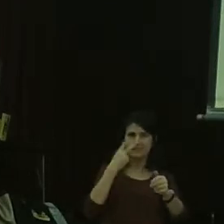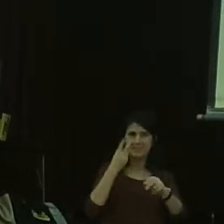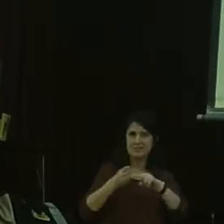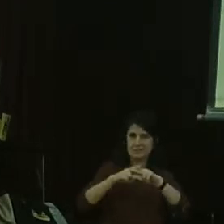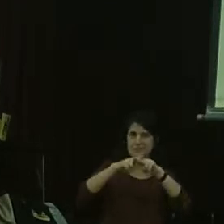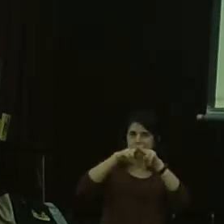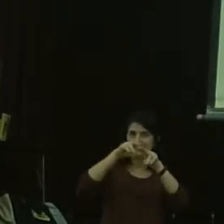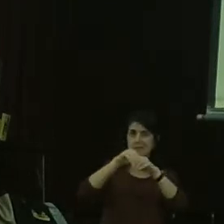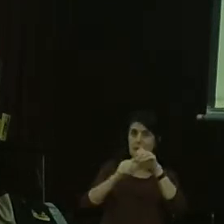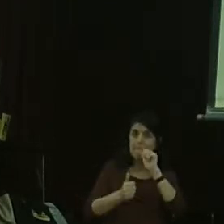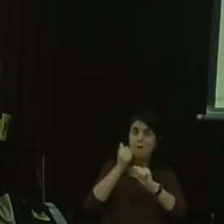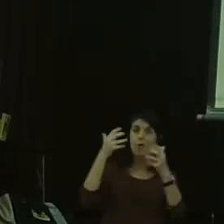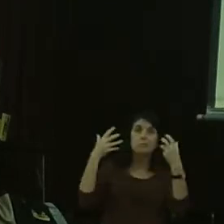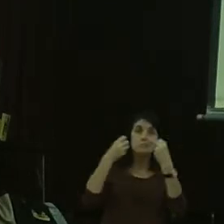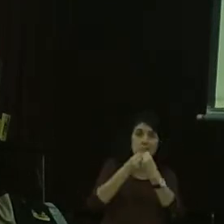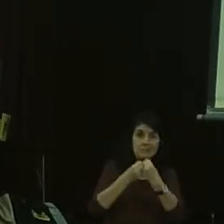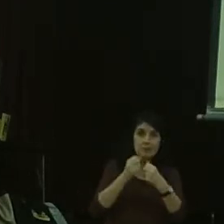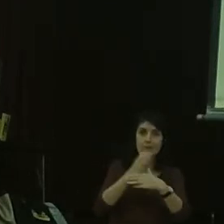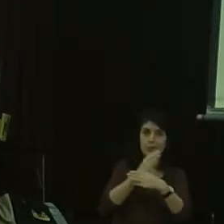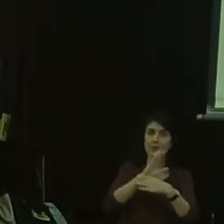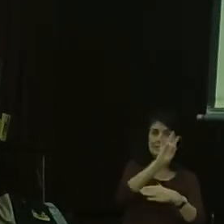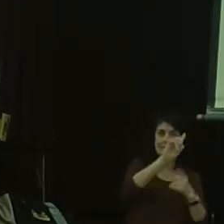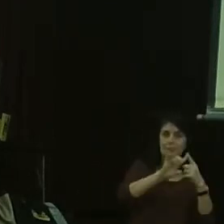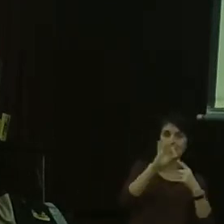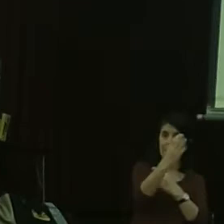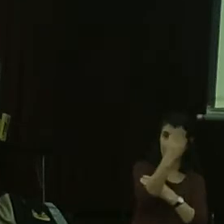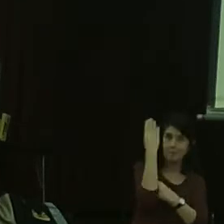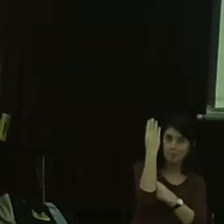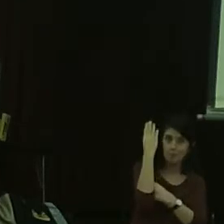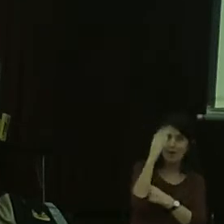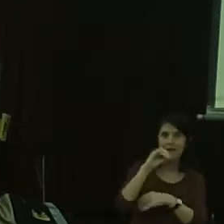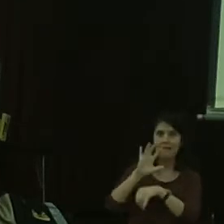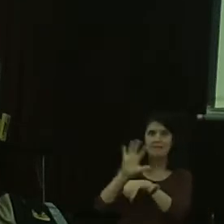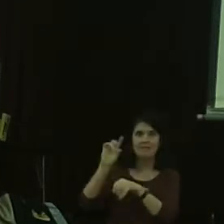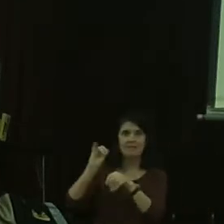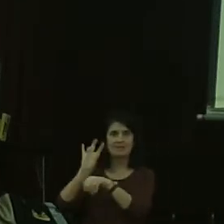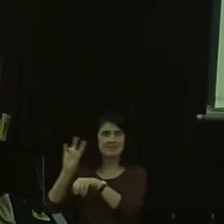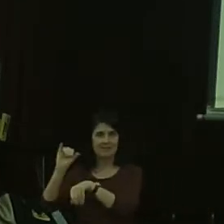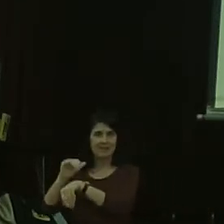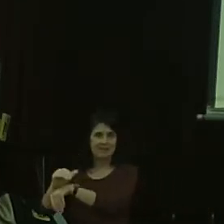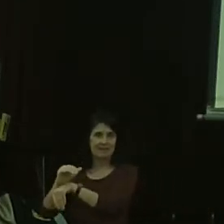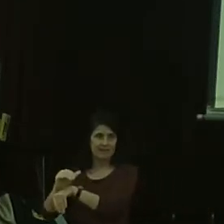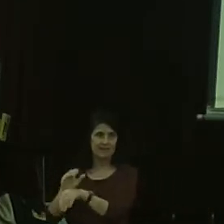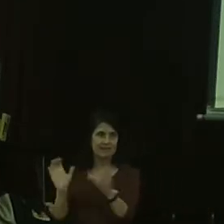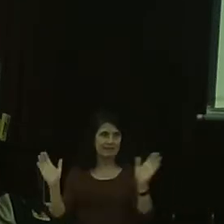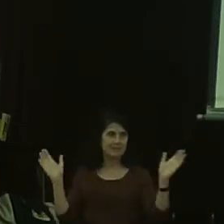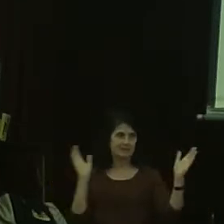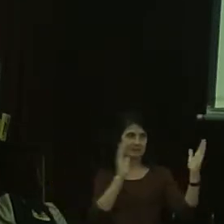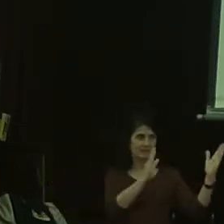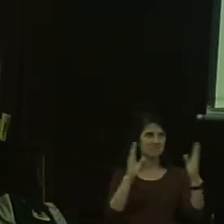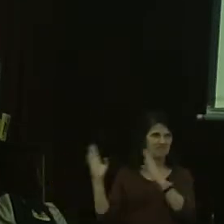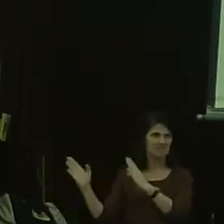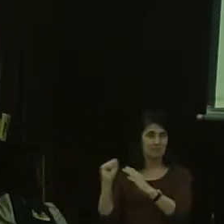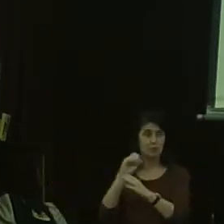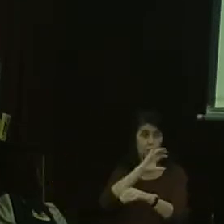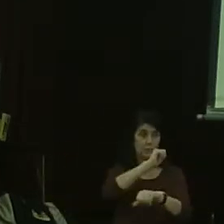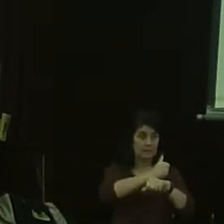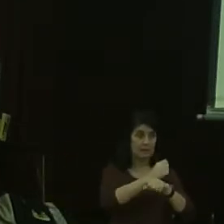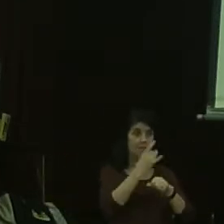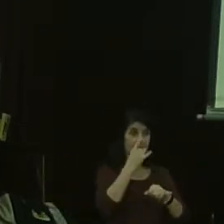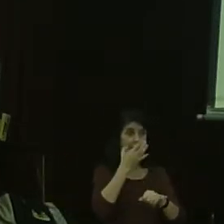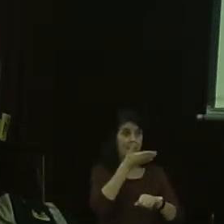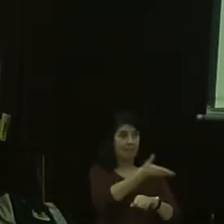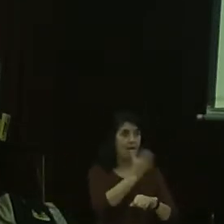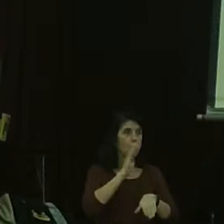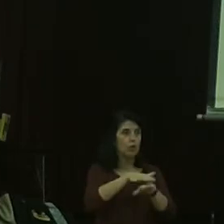region are between 7 and 9 in the morning and probably 5 and 7 in the evening. But installing one there would also slow